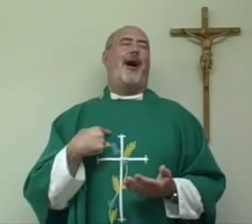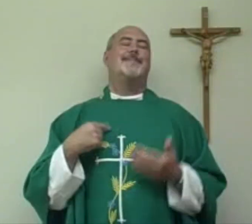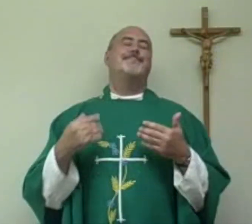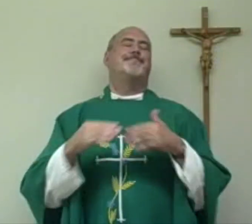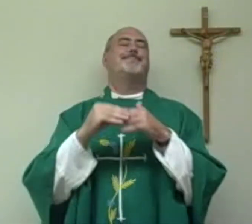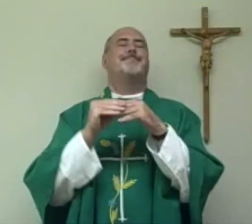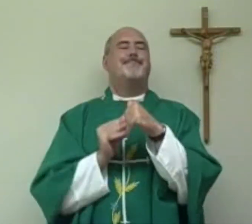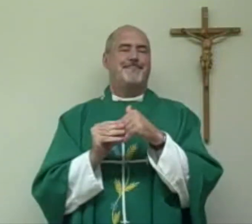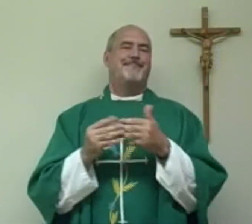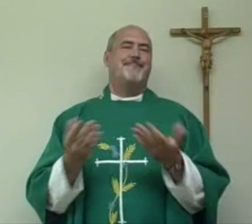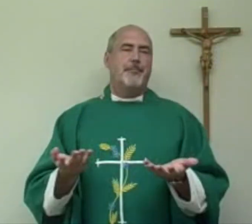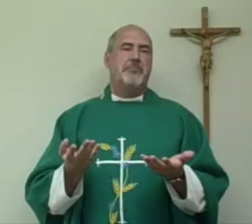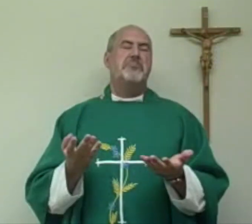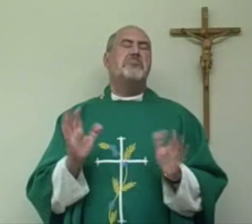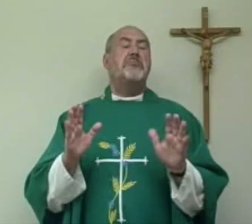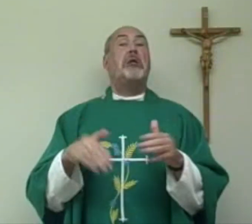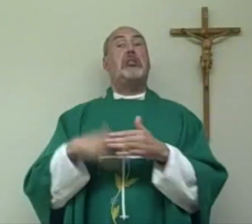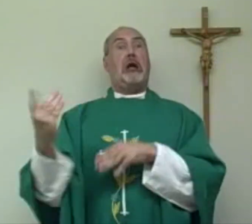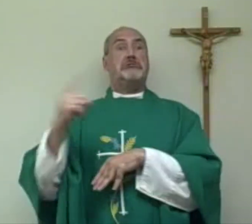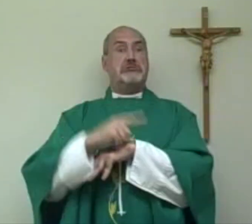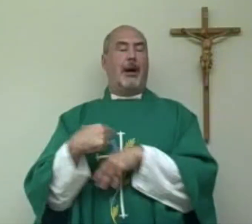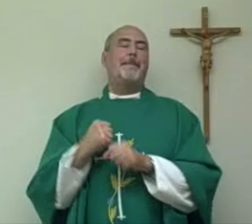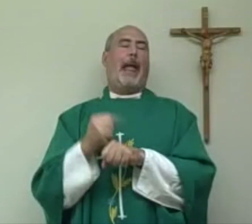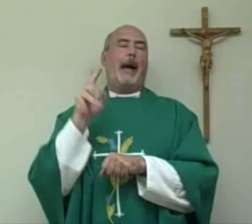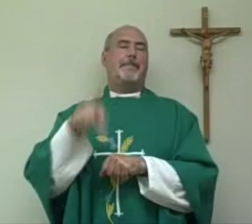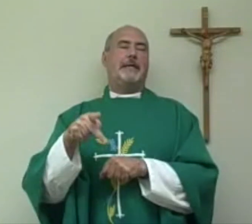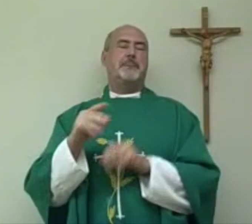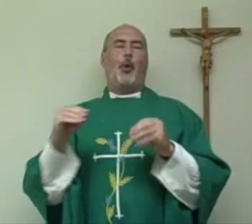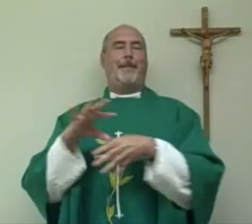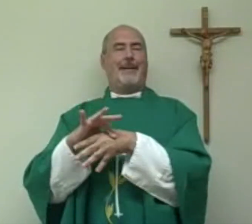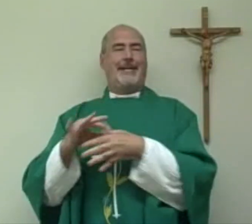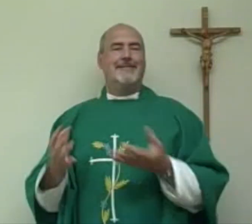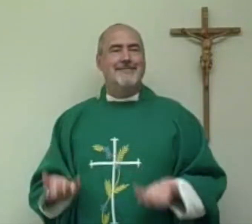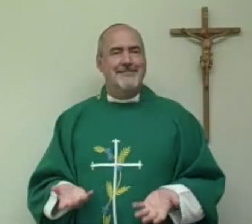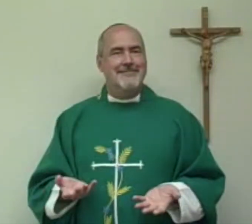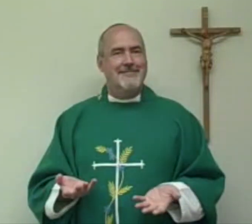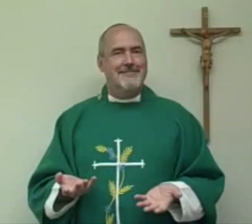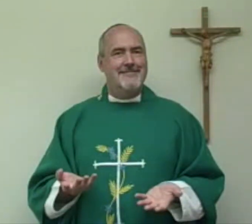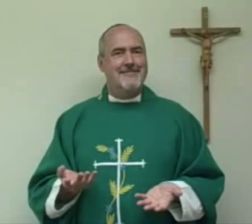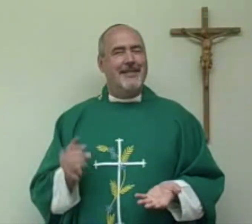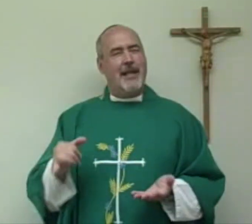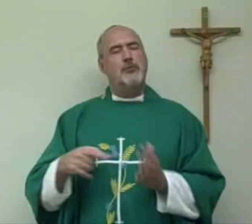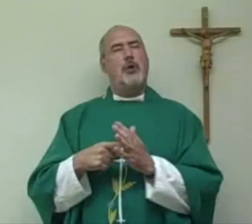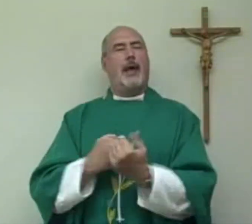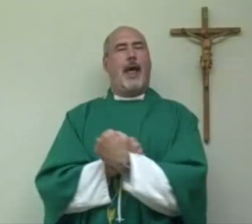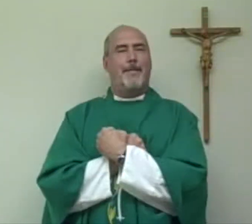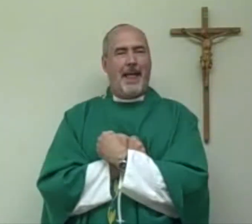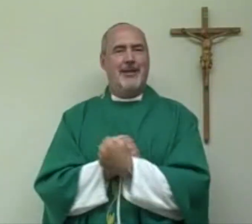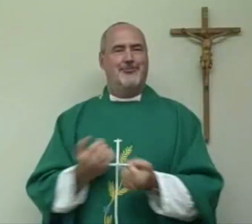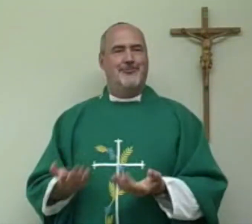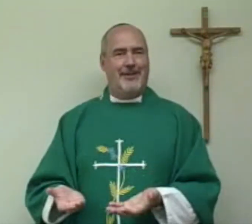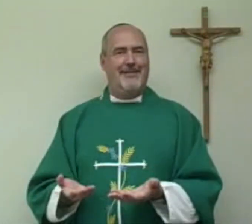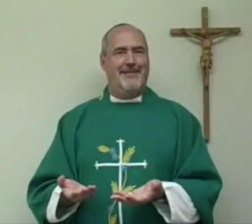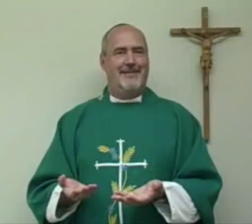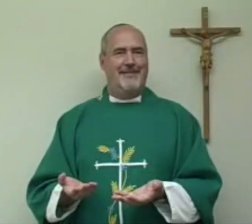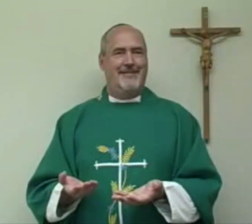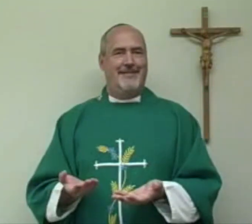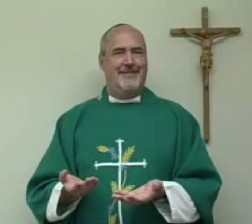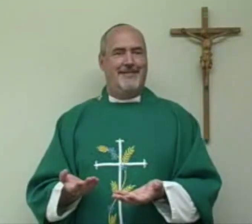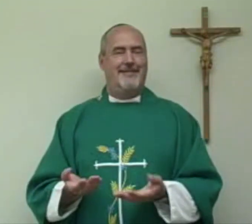it's Lent. After they went ahead and prepared and cooked that for me, I went ahead and ate it and made up for it the next day.